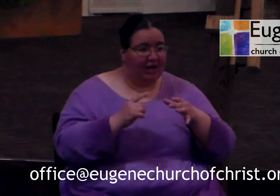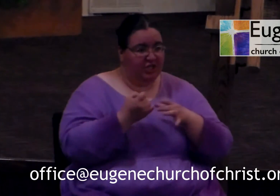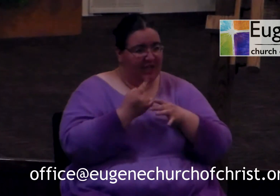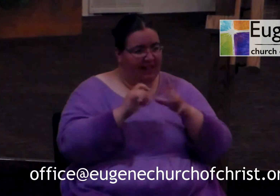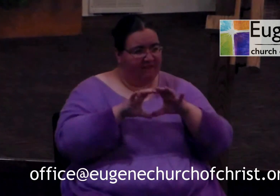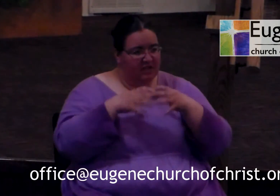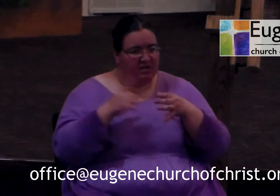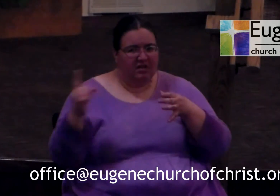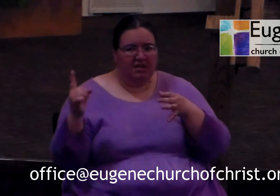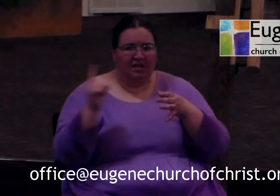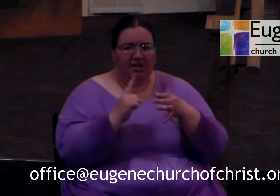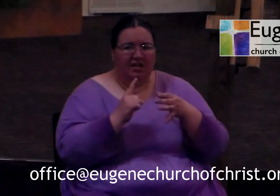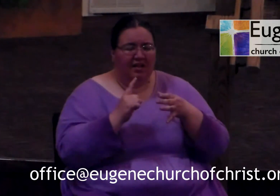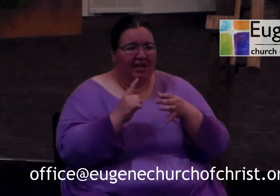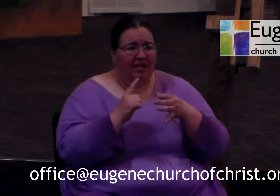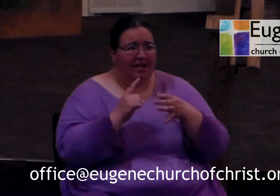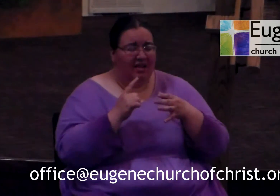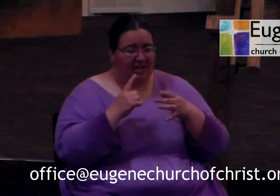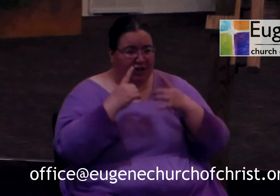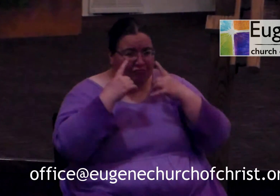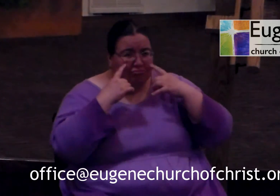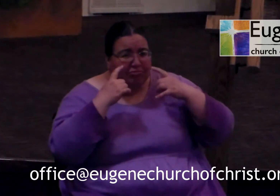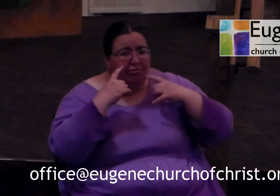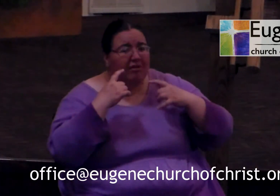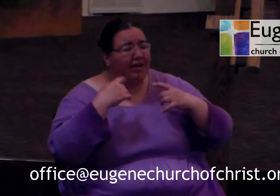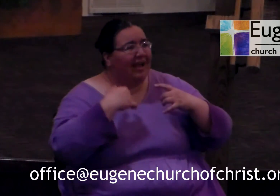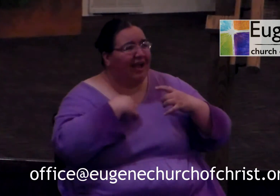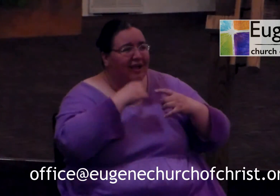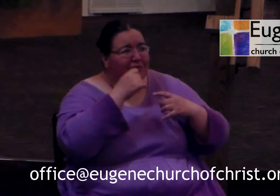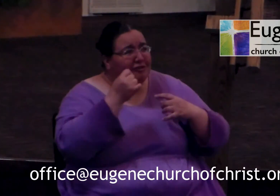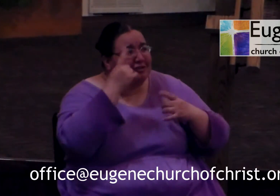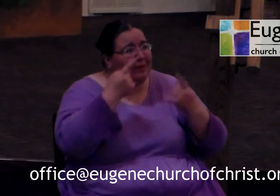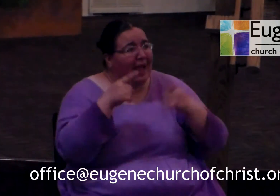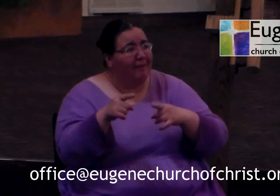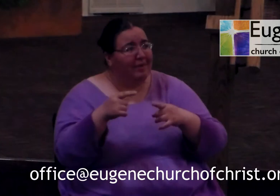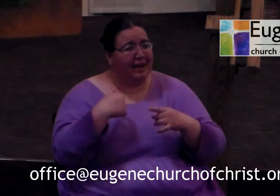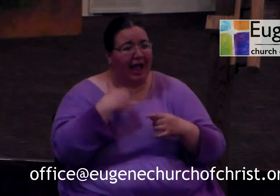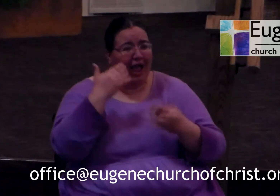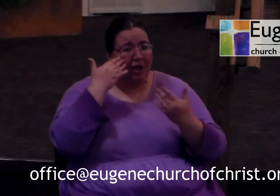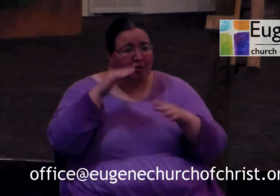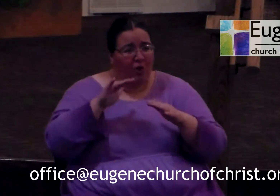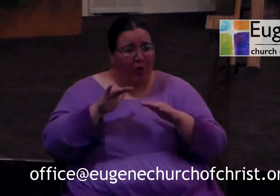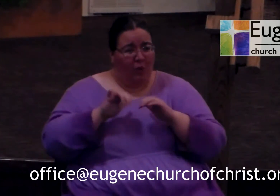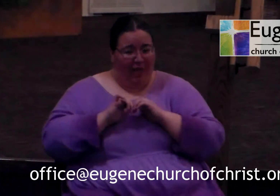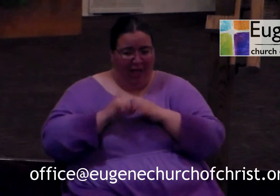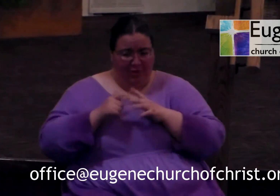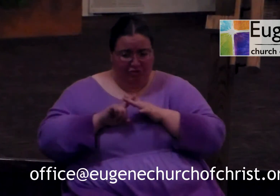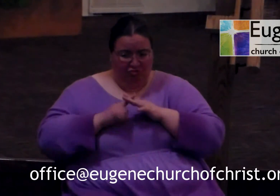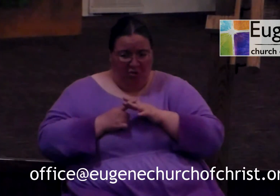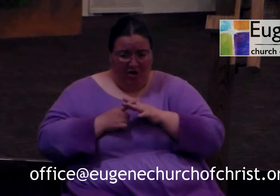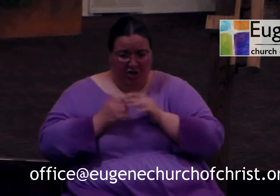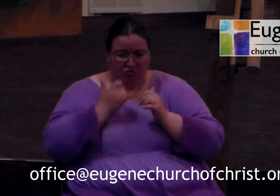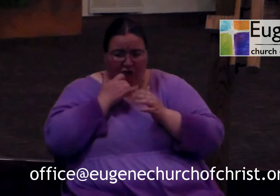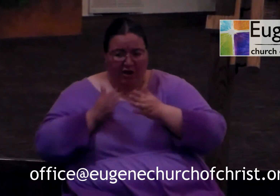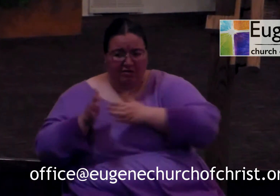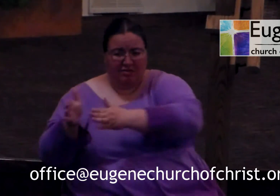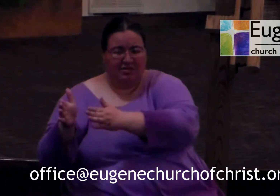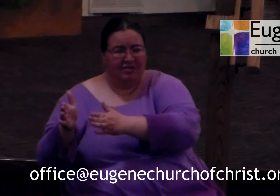I don't know where things started to go in that direction. It is the worst failure of my life. And if you